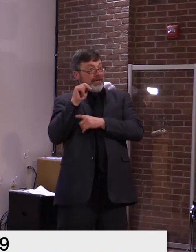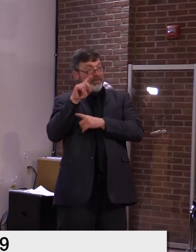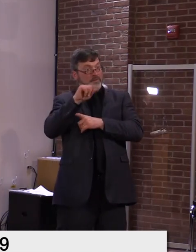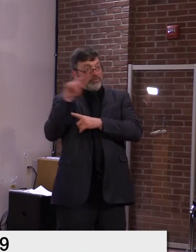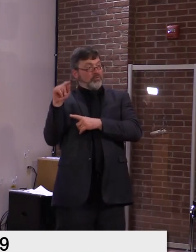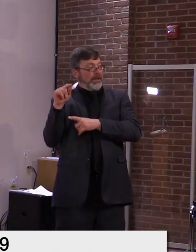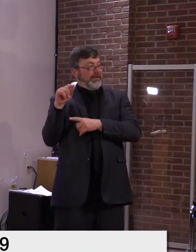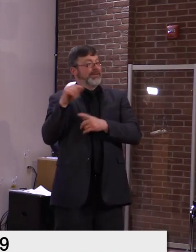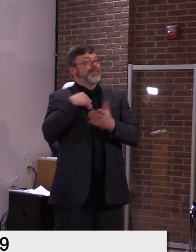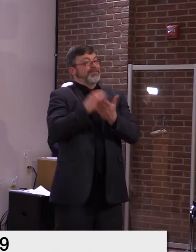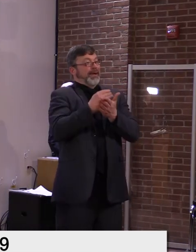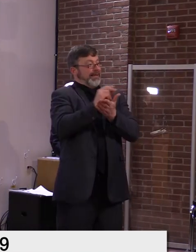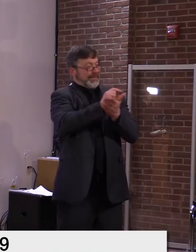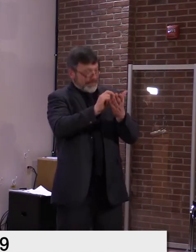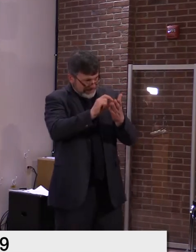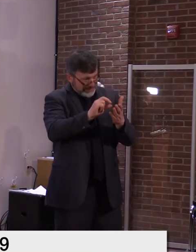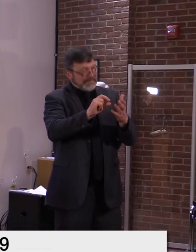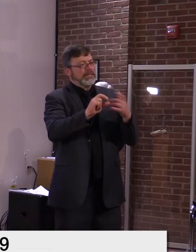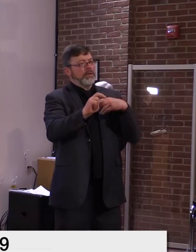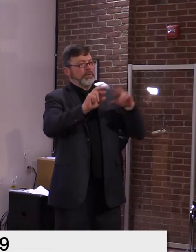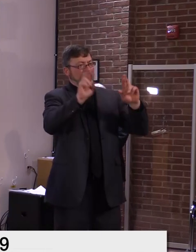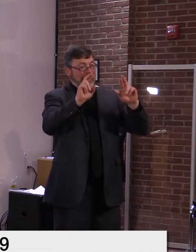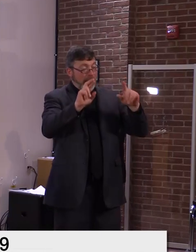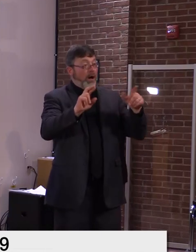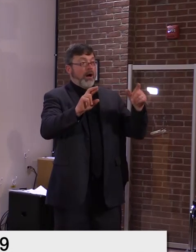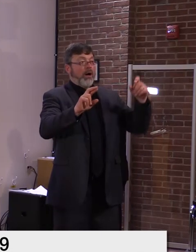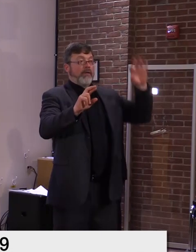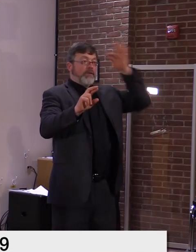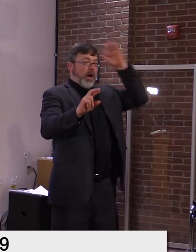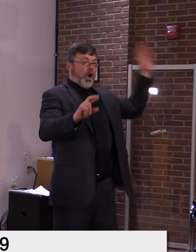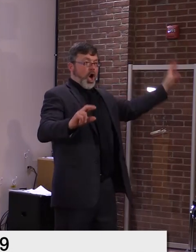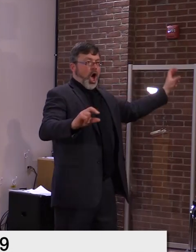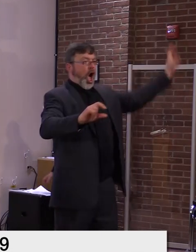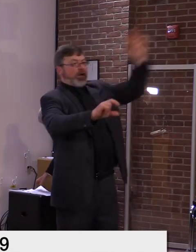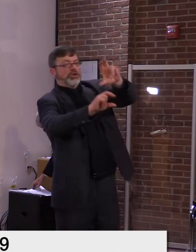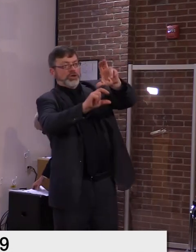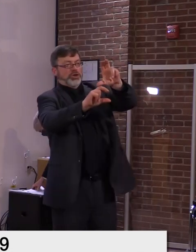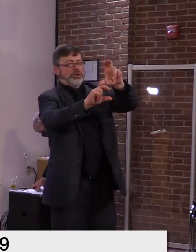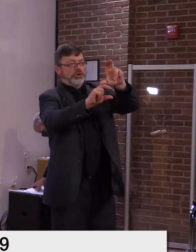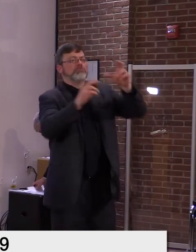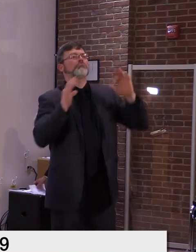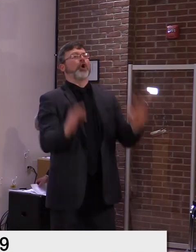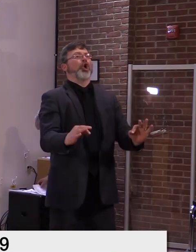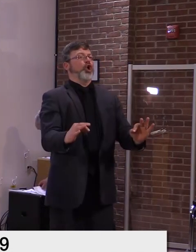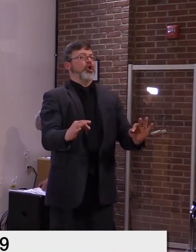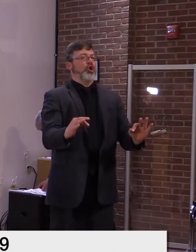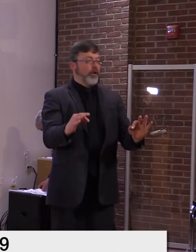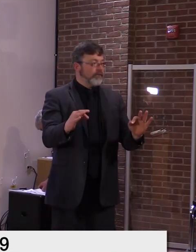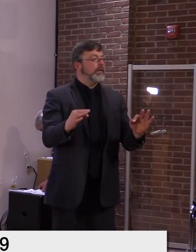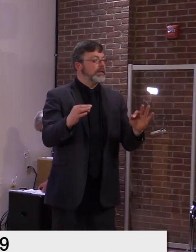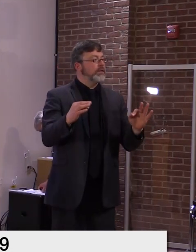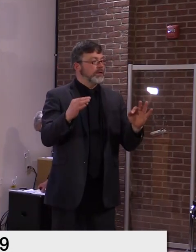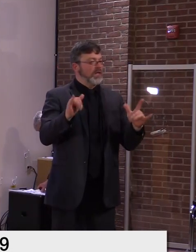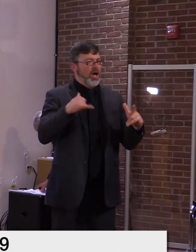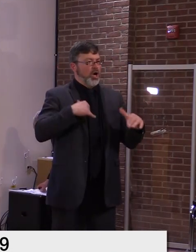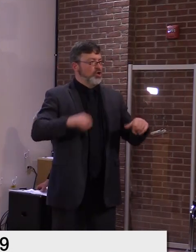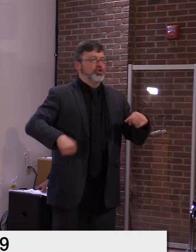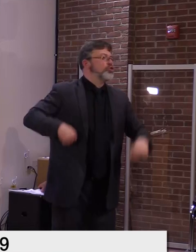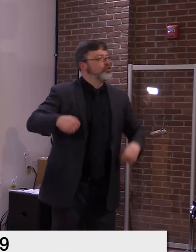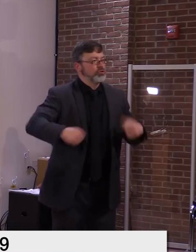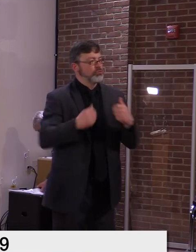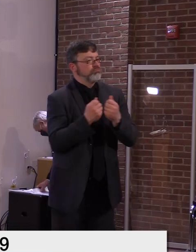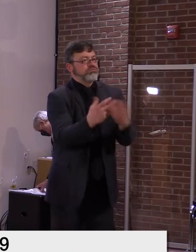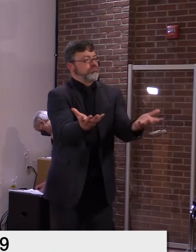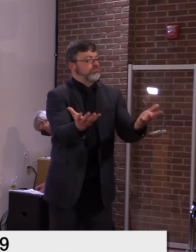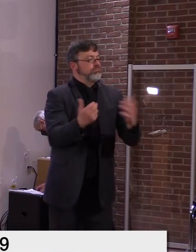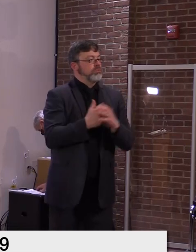Obviously, COVID hit, but they're still there. And so we want to make sure that we learn from what we're doing over the next